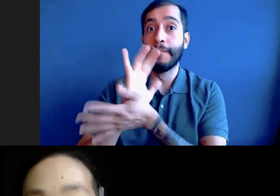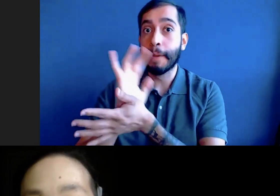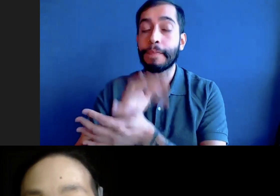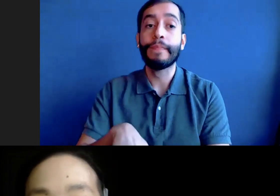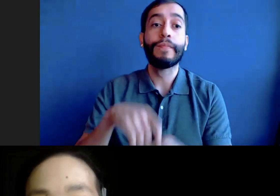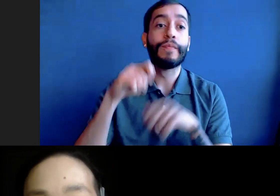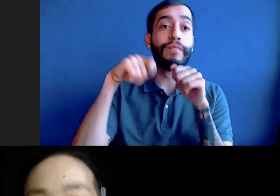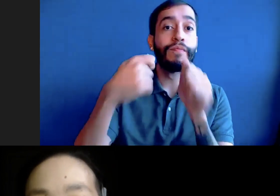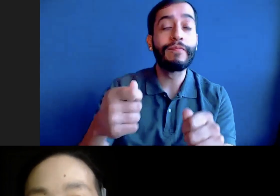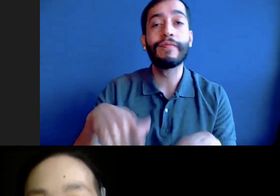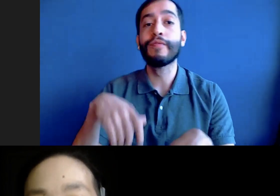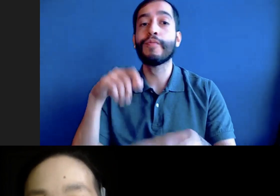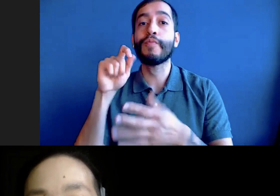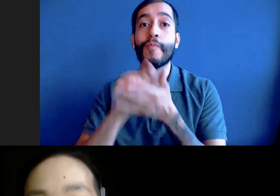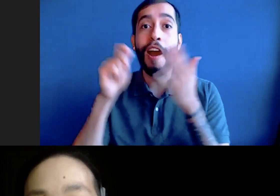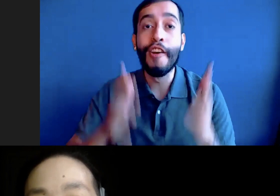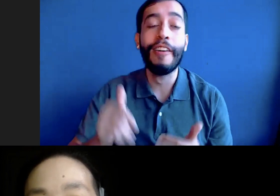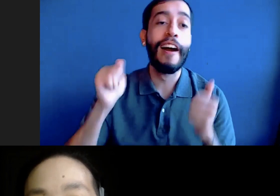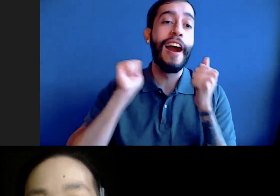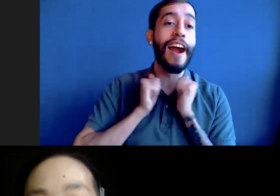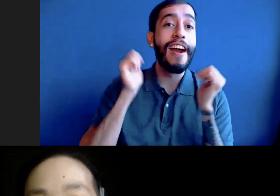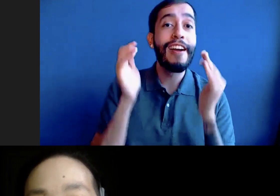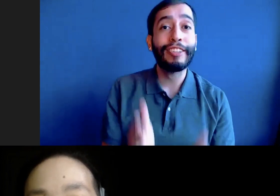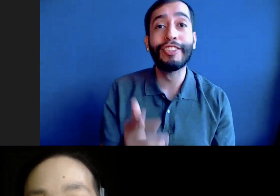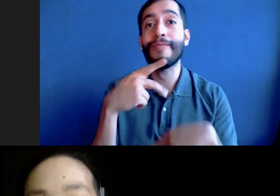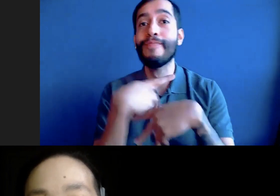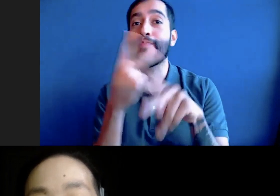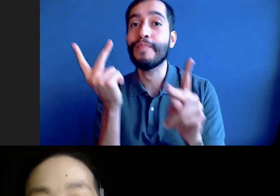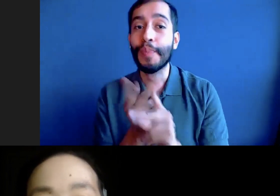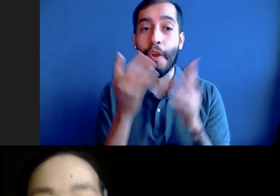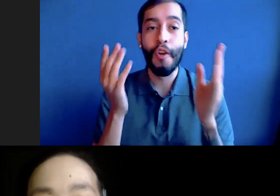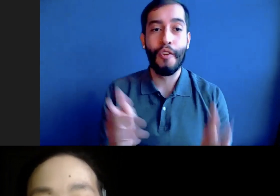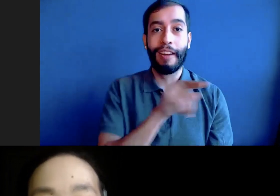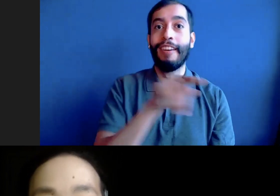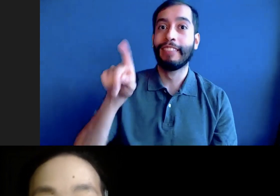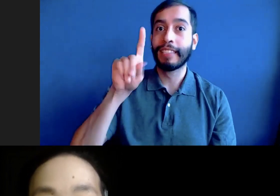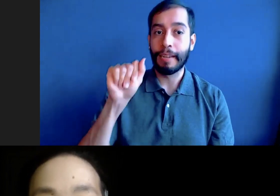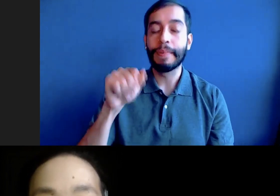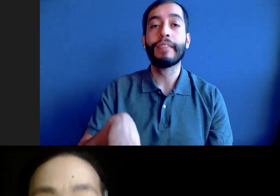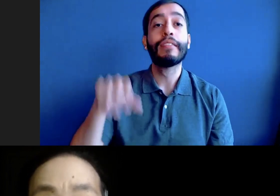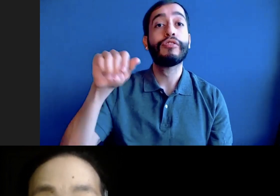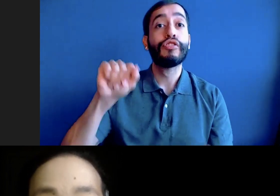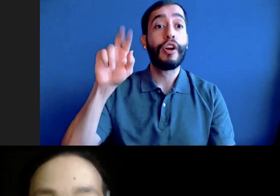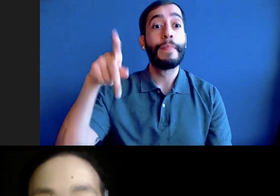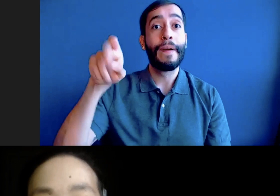but I do think that Superfest does really showcase work by disabled